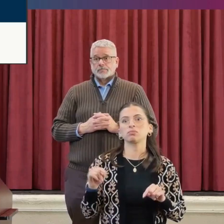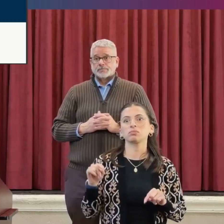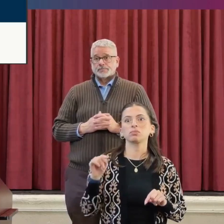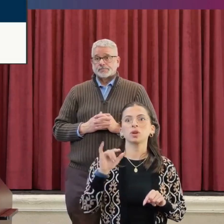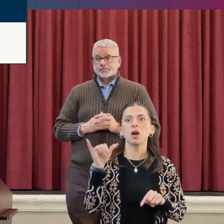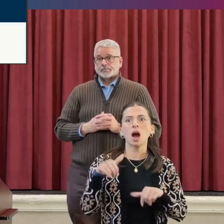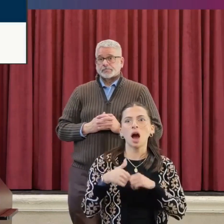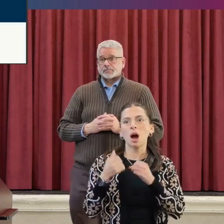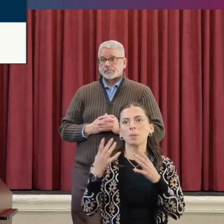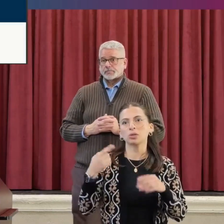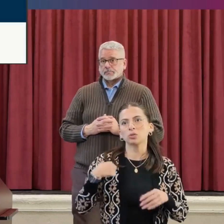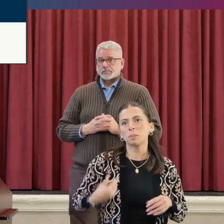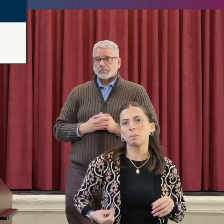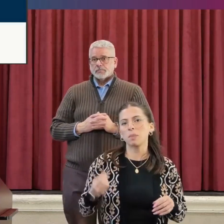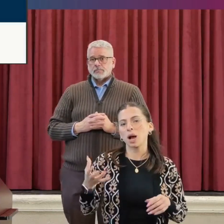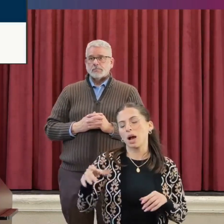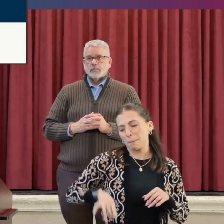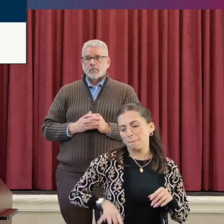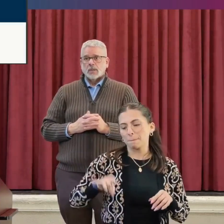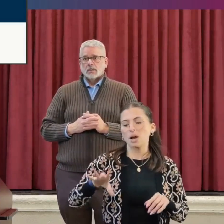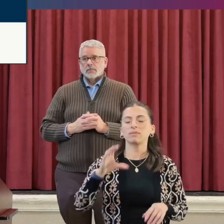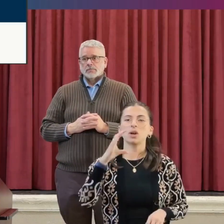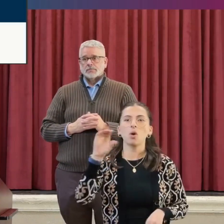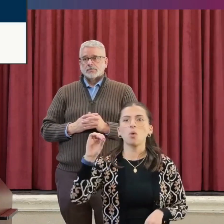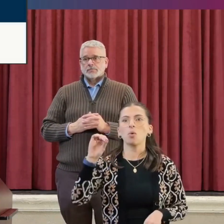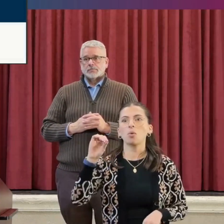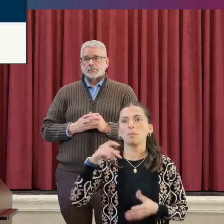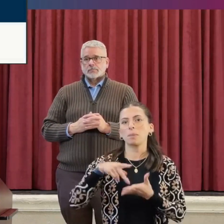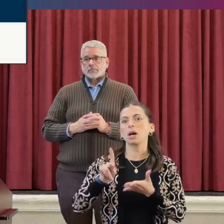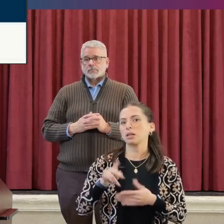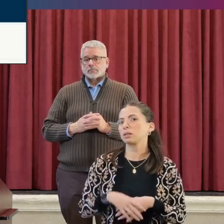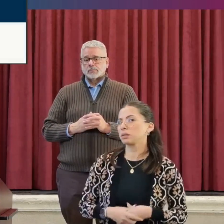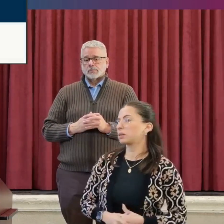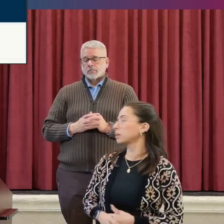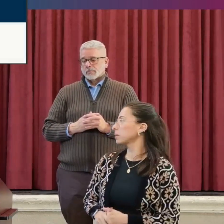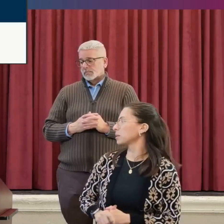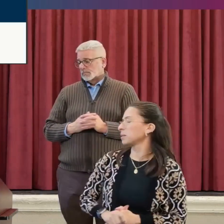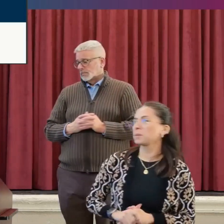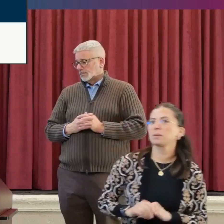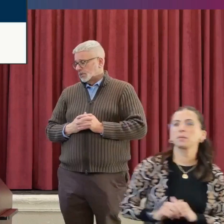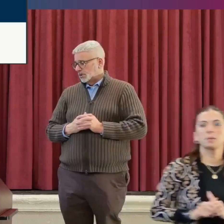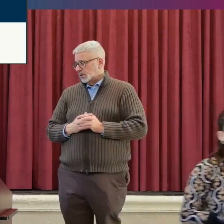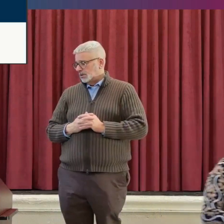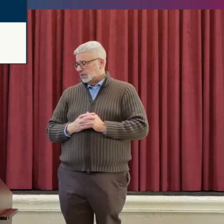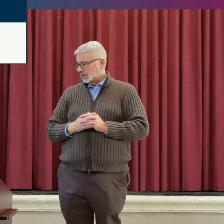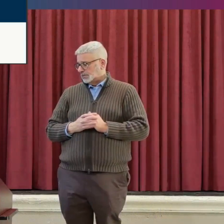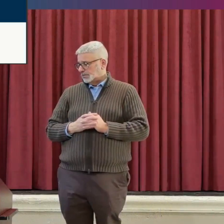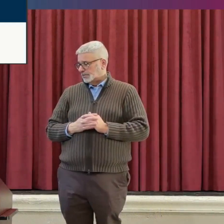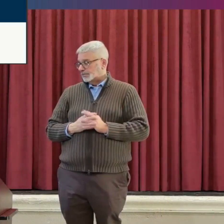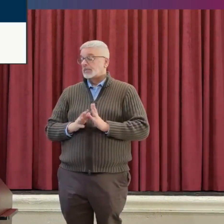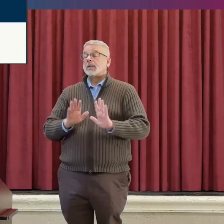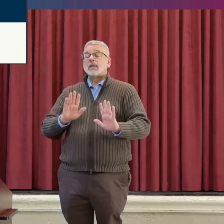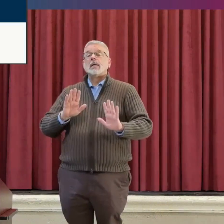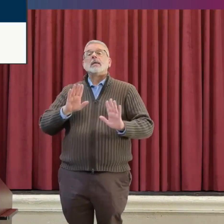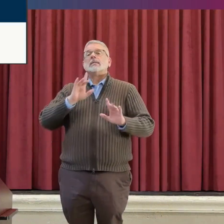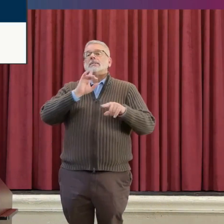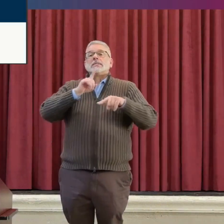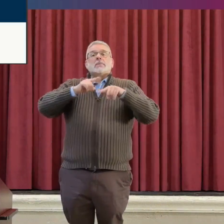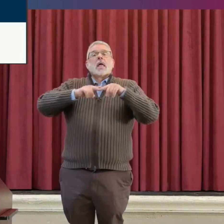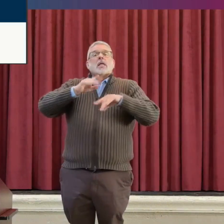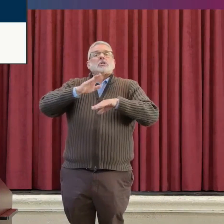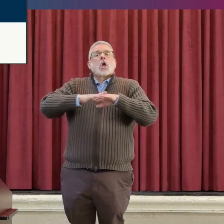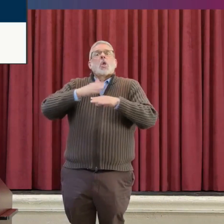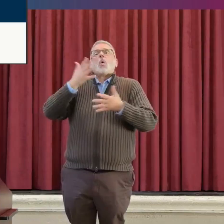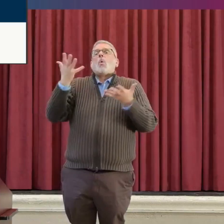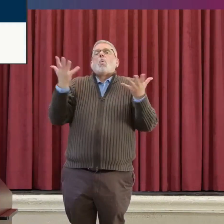example, how much do I have to pay out, for the copay or the co-insurance? So it depends